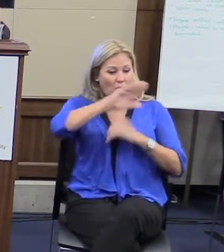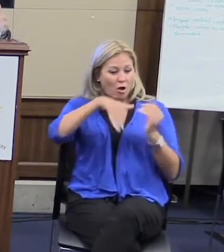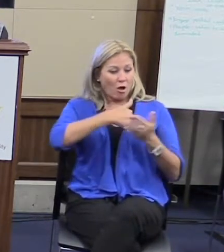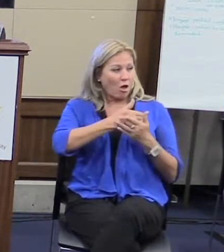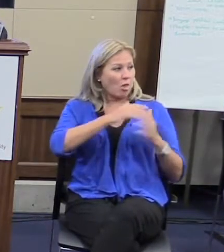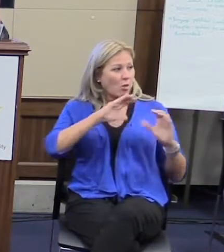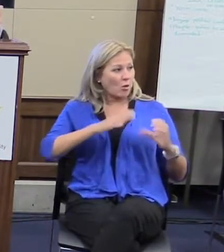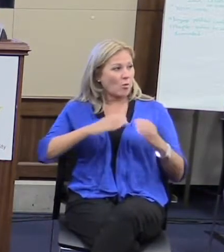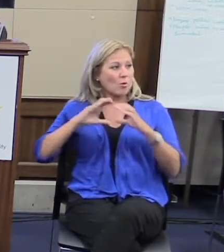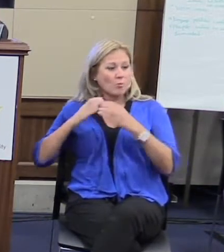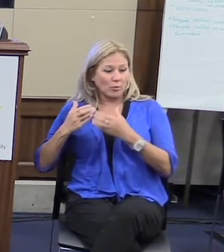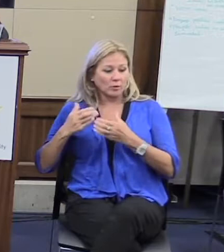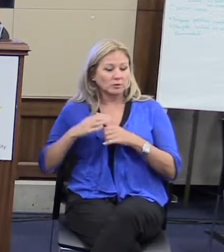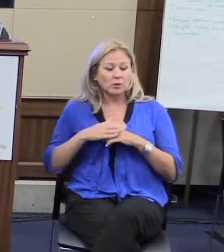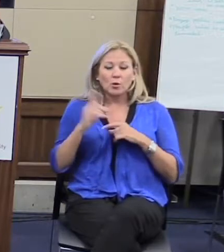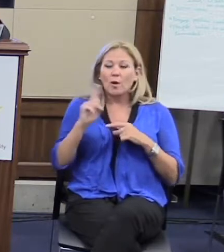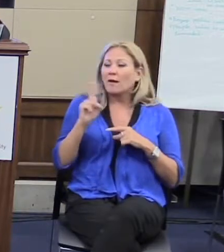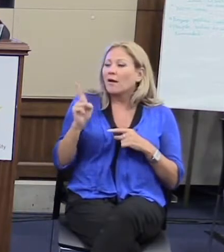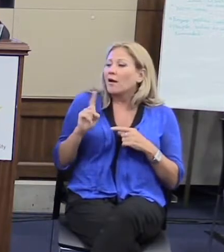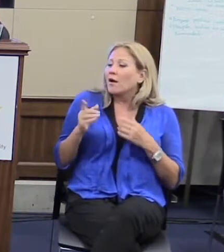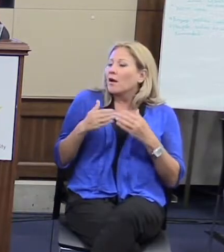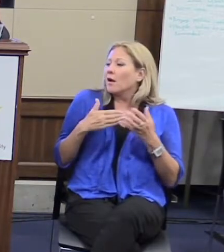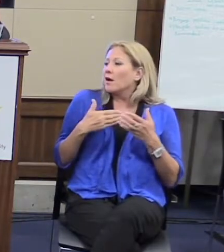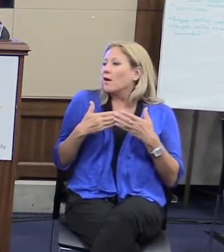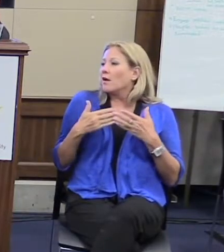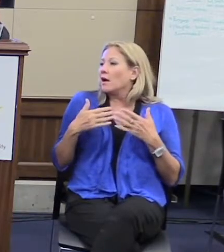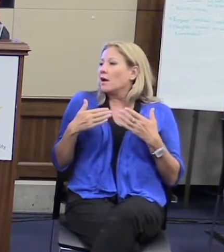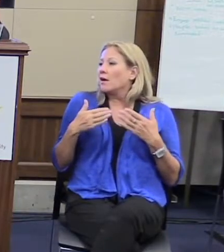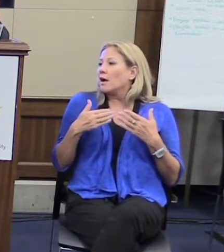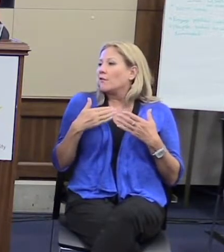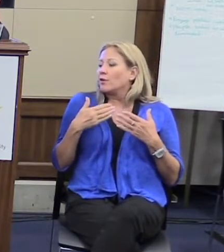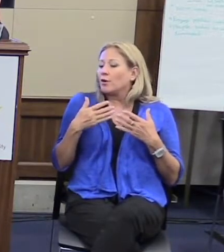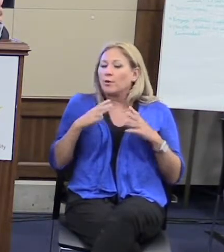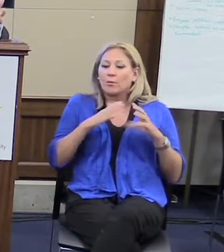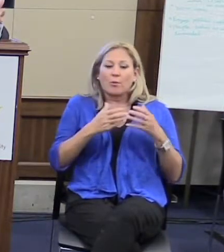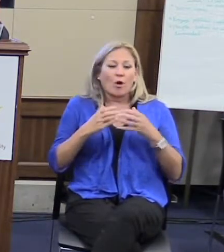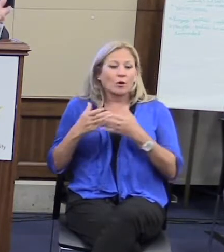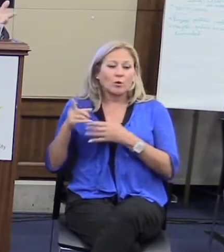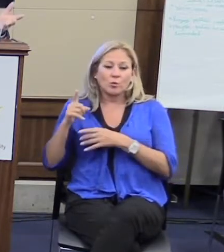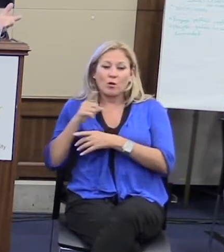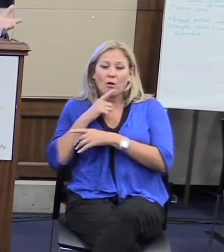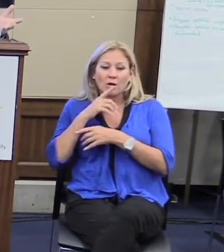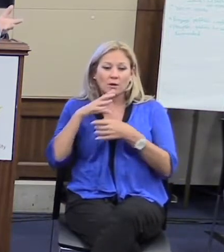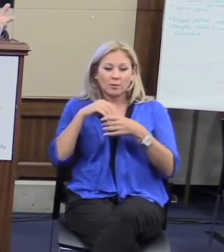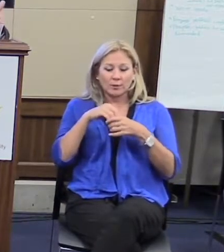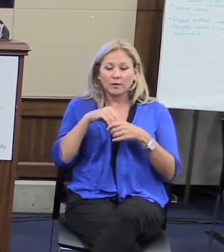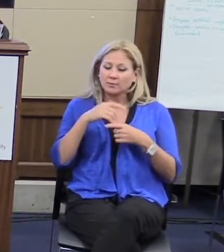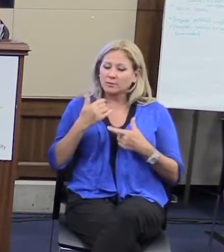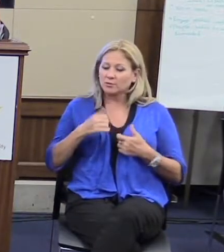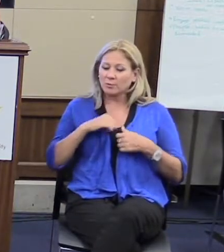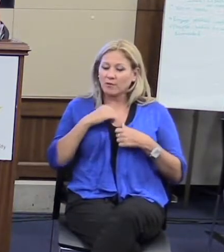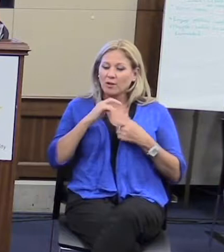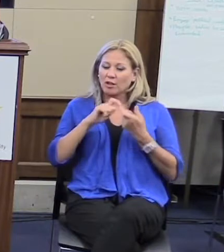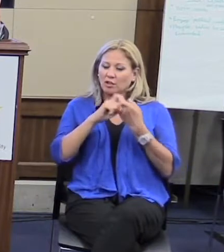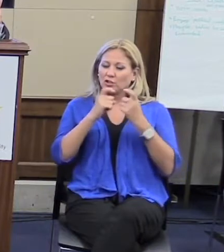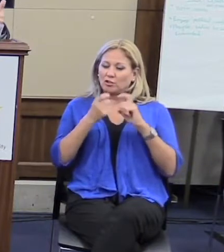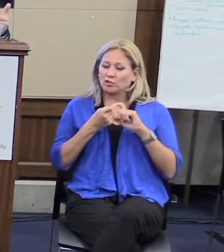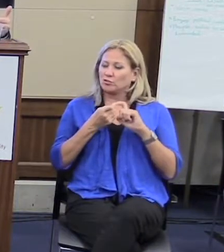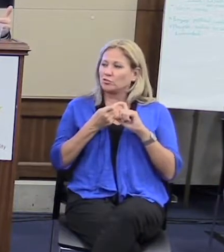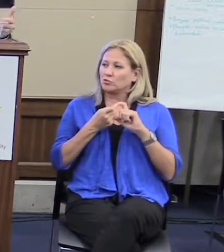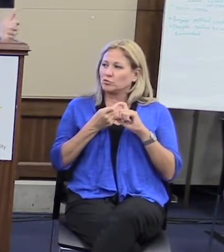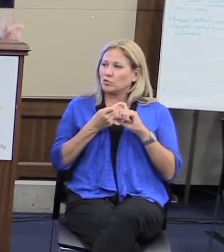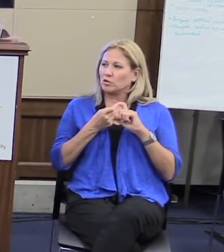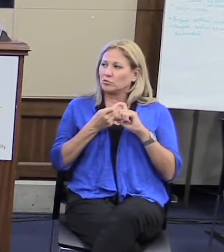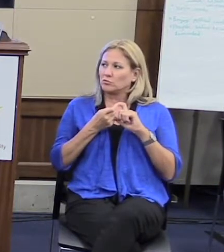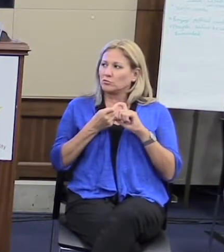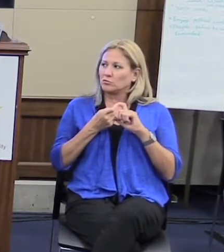So wherever you sort of find yourself attracted to in a political party, go there and be proud of it, and then change your party. I can tell